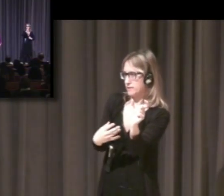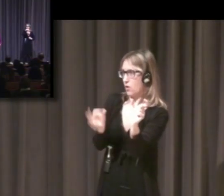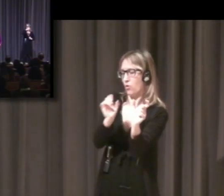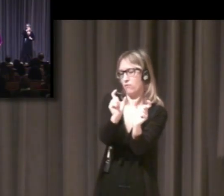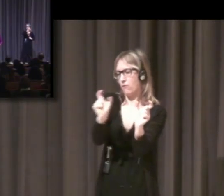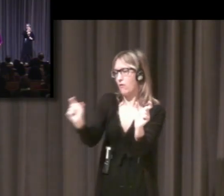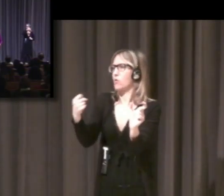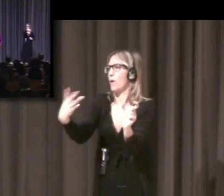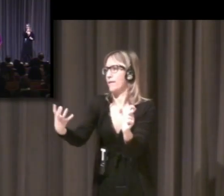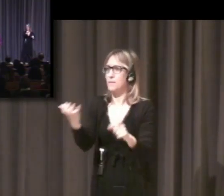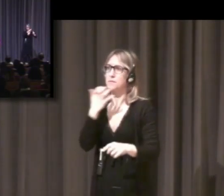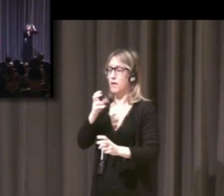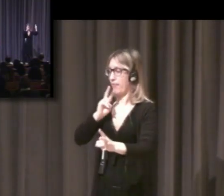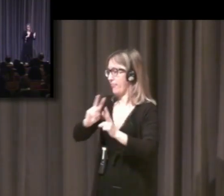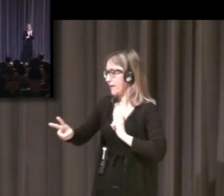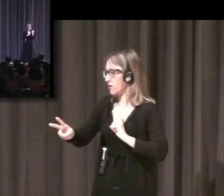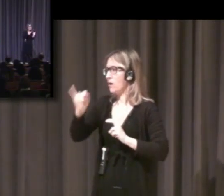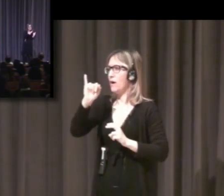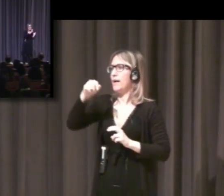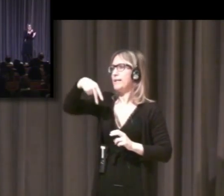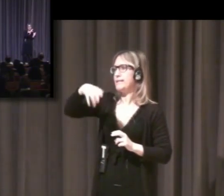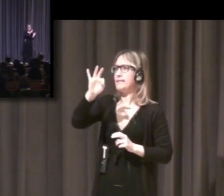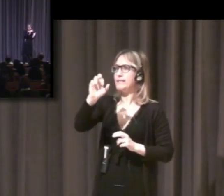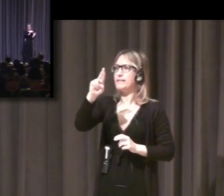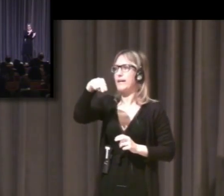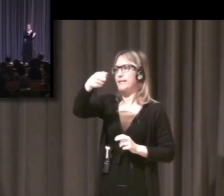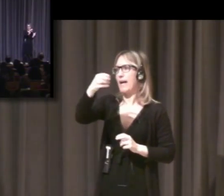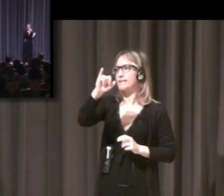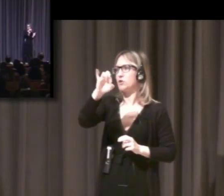international, the child can say there are 5 syllables.